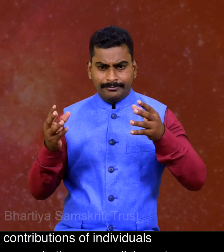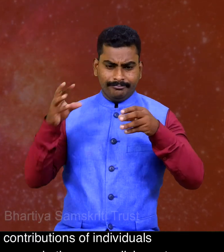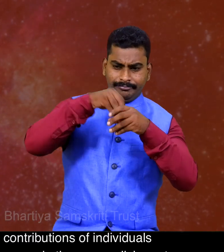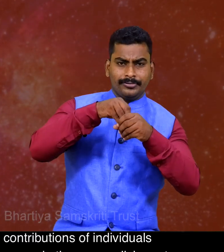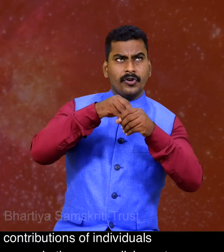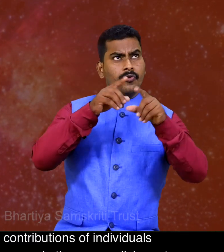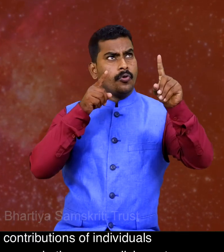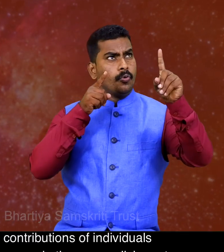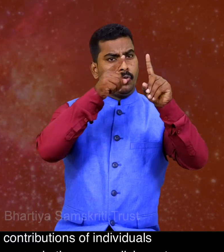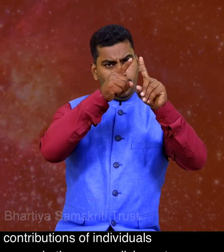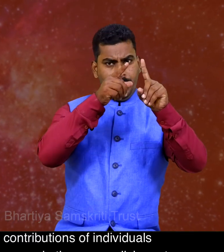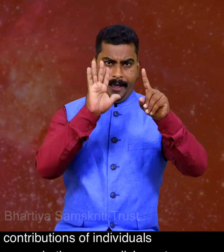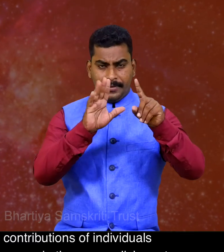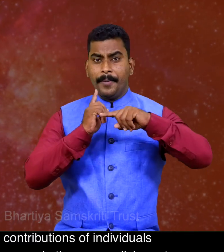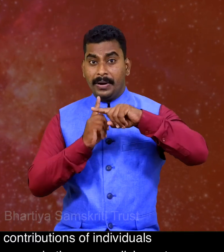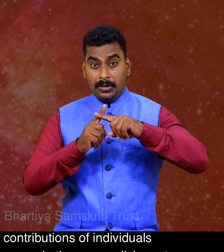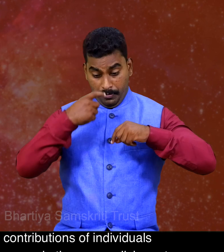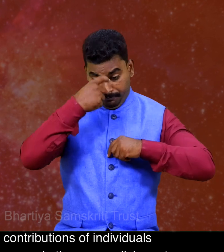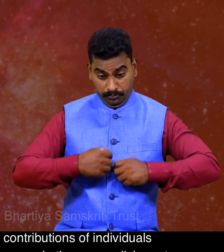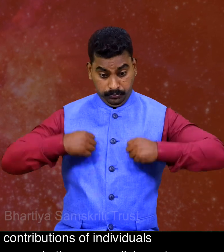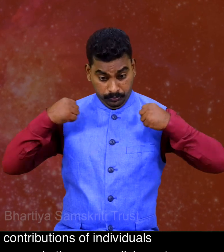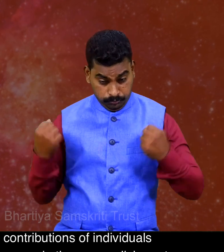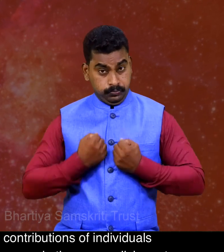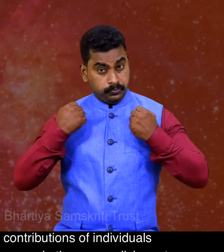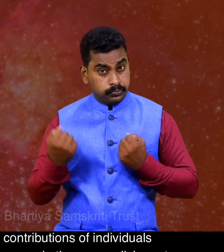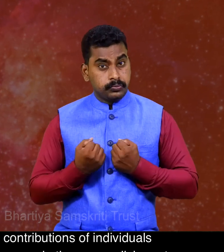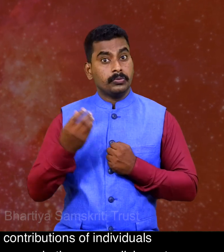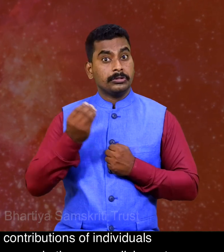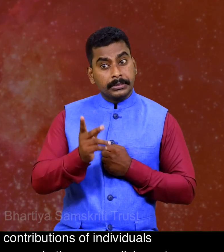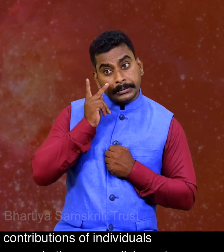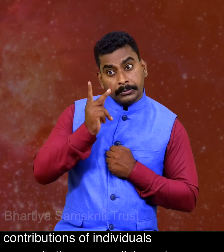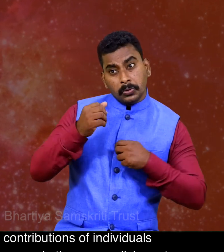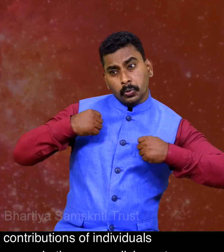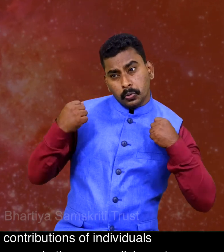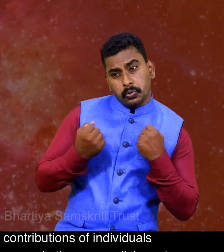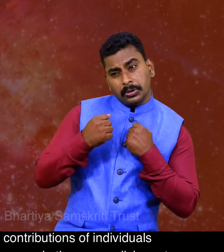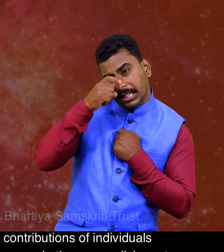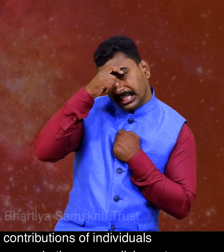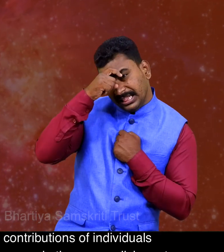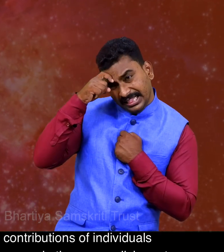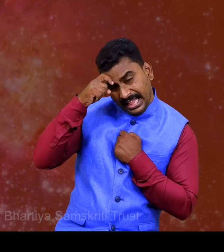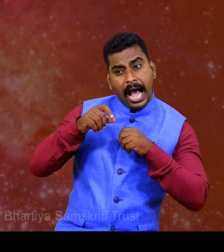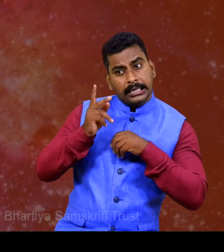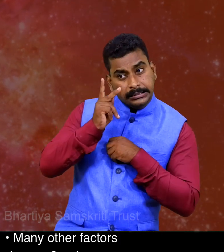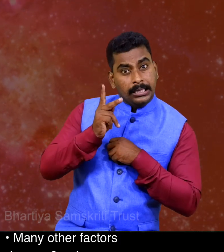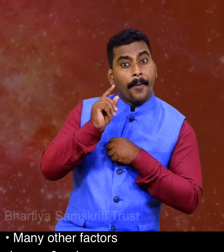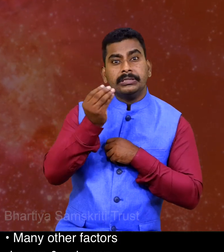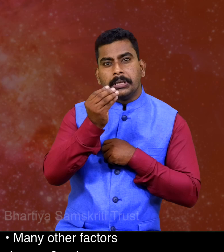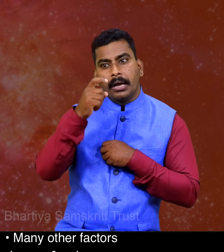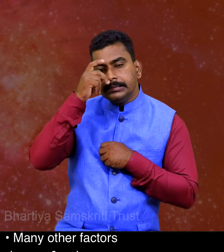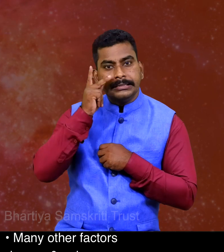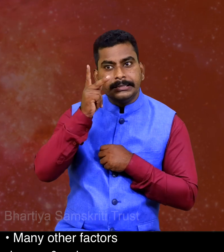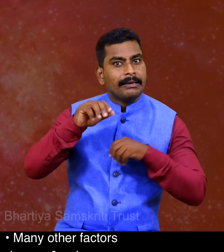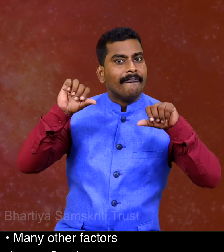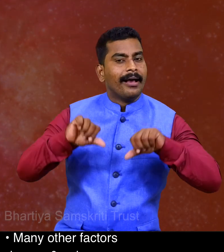contributions of individuals, some seen and many unseen in the accomplishment,